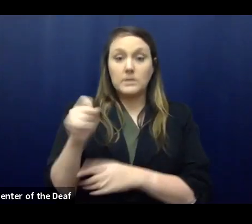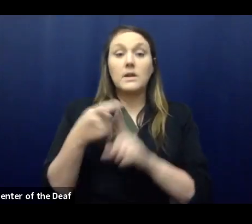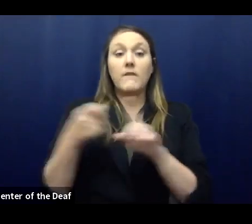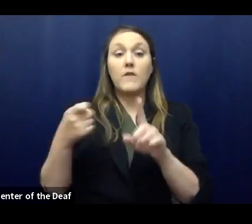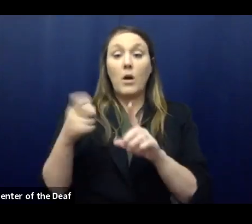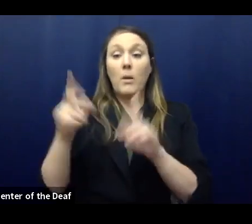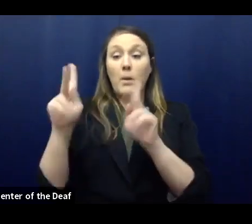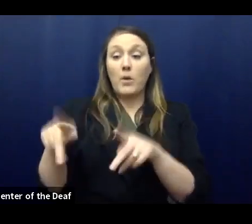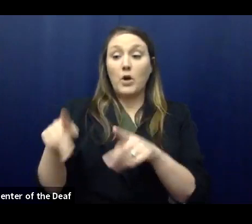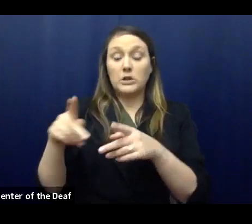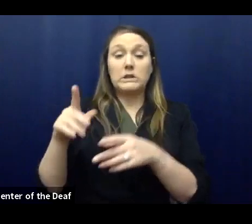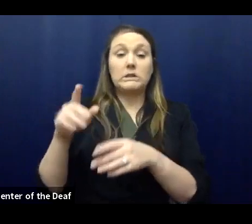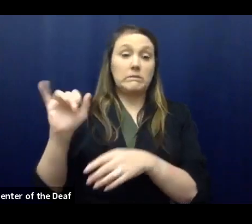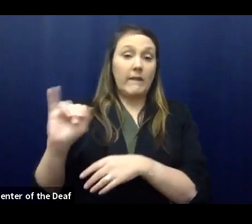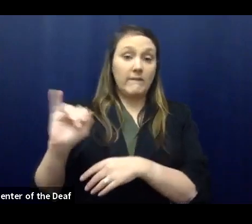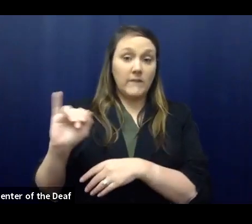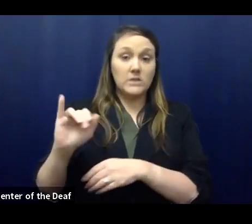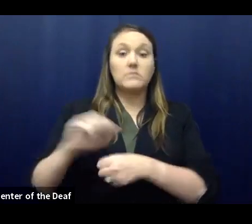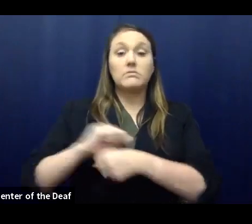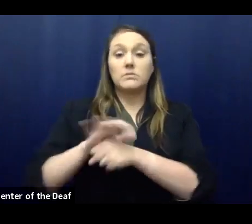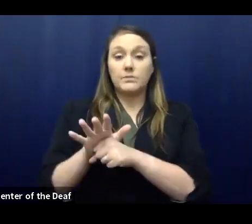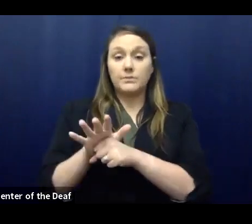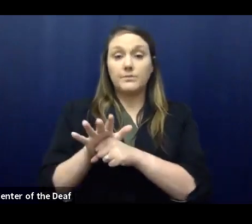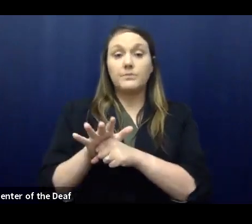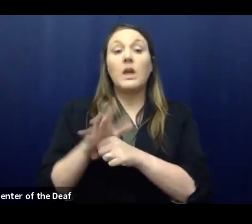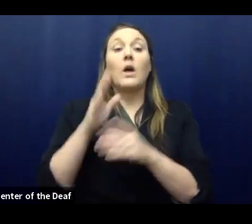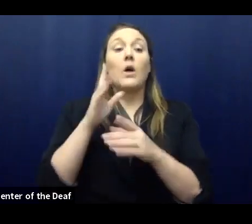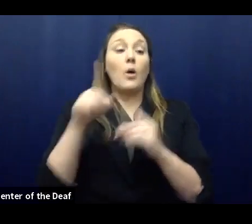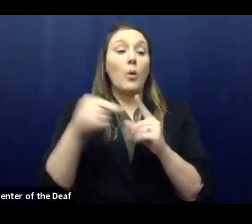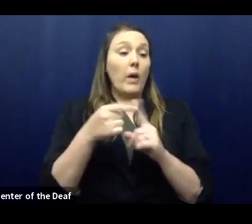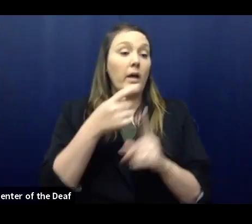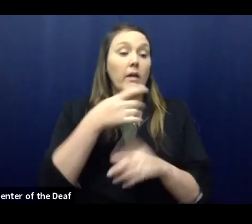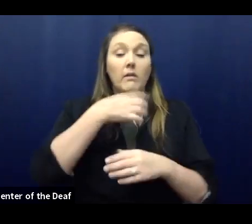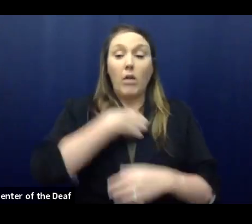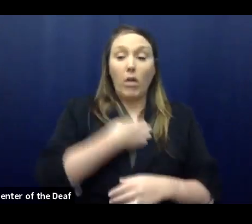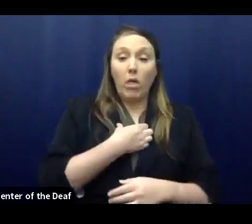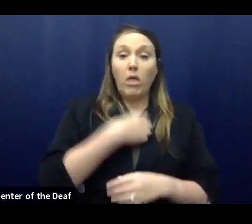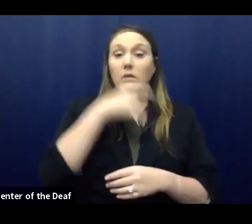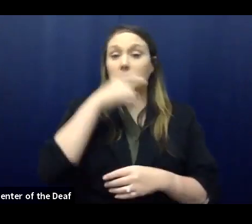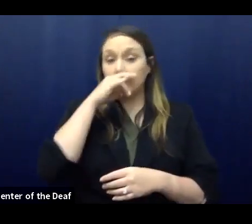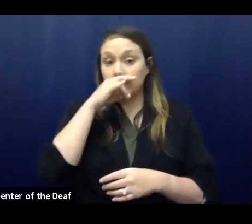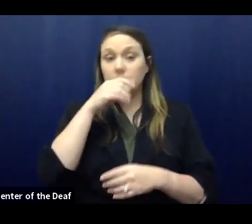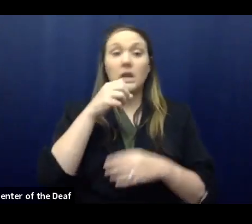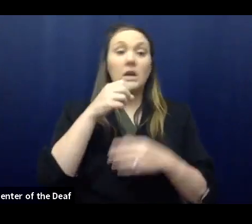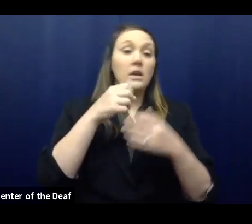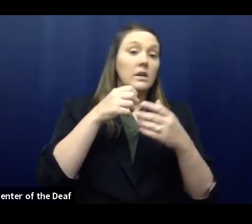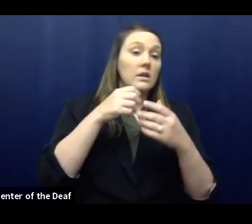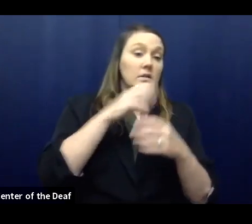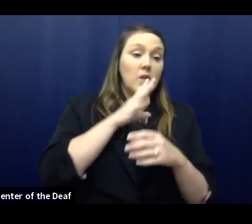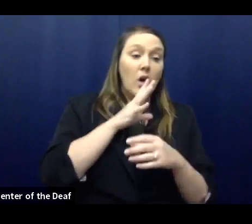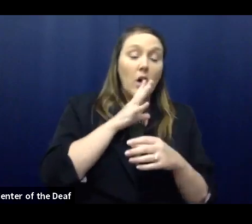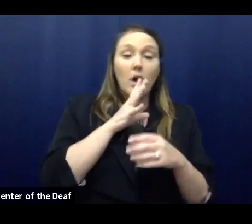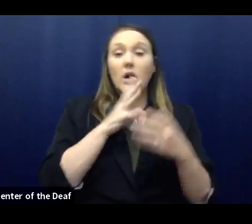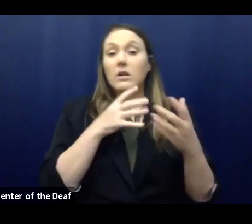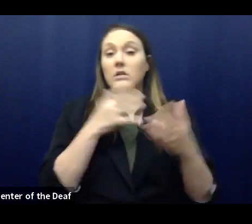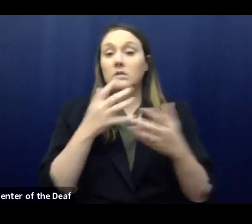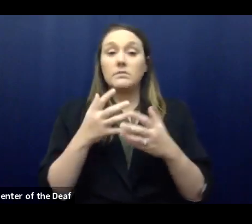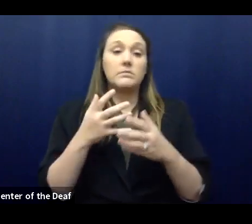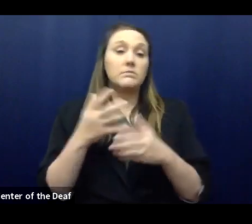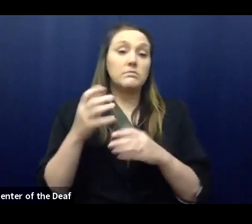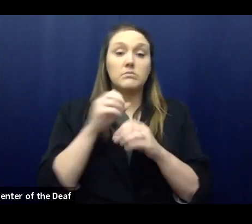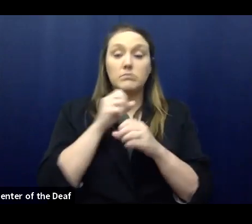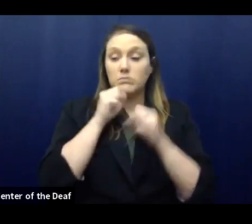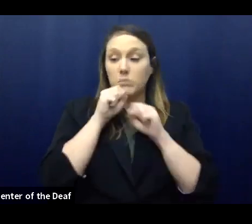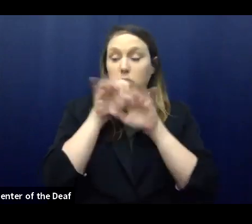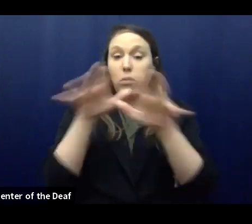even talk, where droplets come out. And that's how a mask works. It blocks those droplets from coming